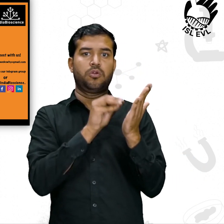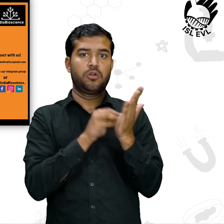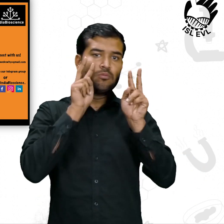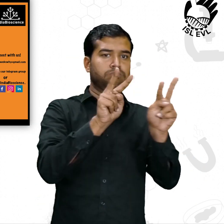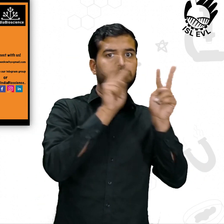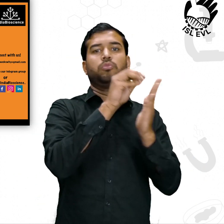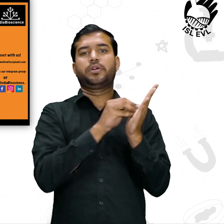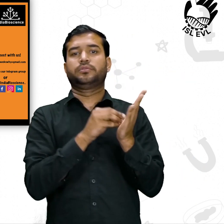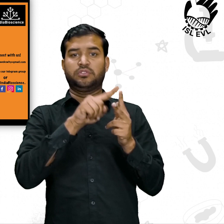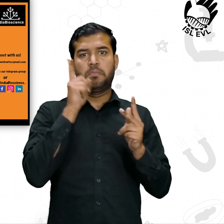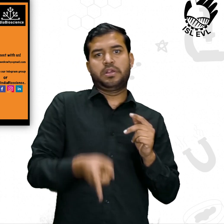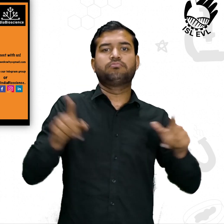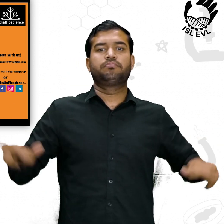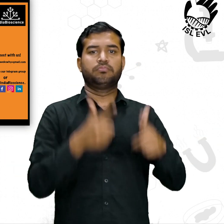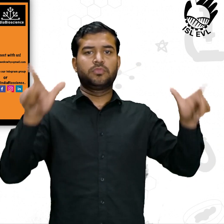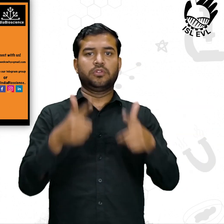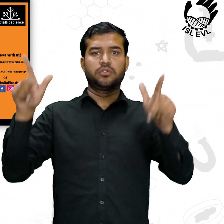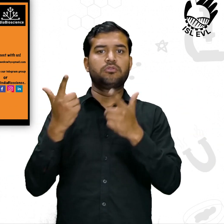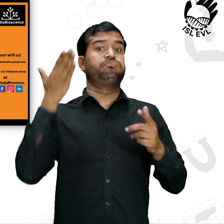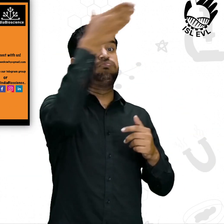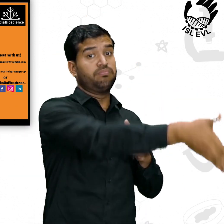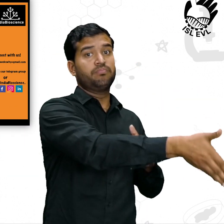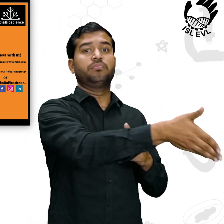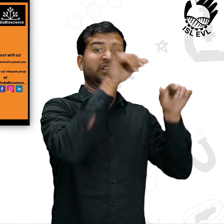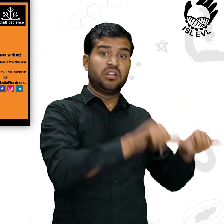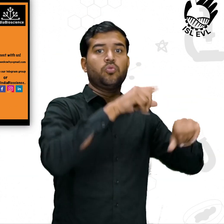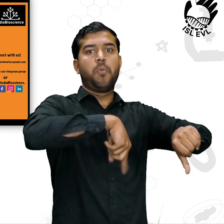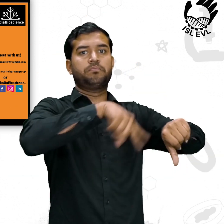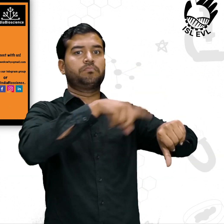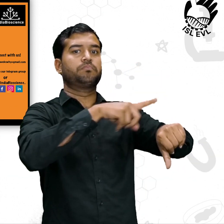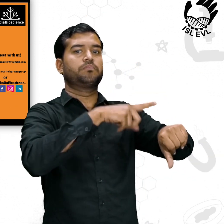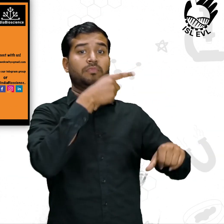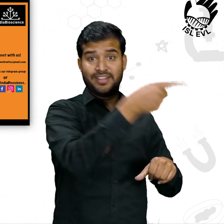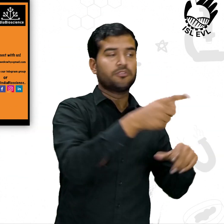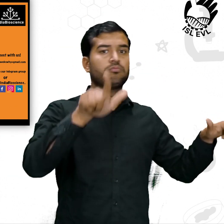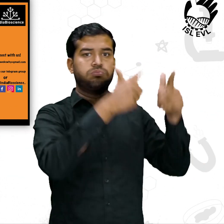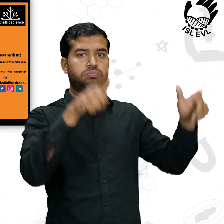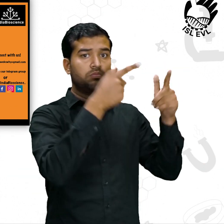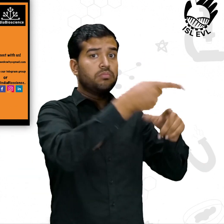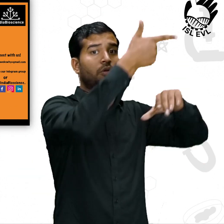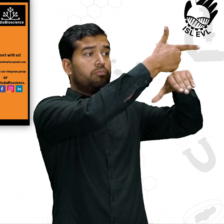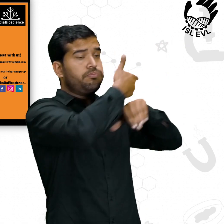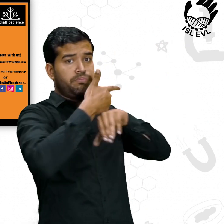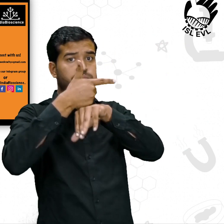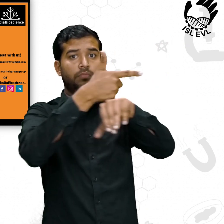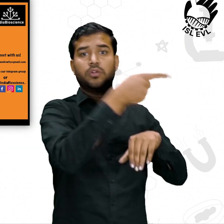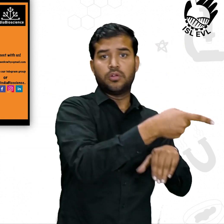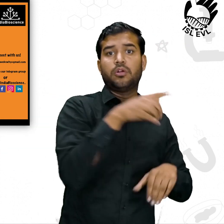and you may have like camera trap. You will have camera traps. You will see that how tigers behave and record that. Or maybe